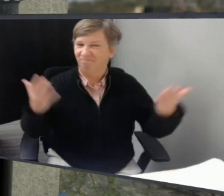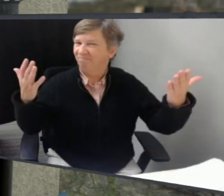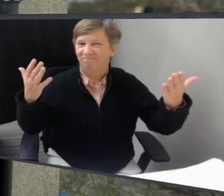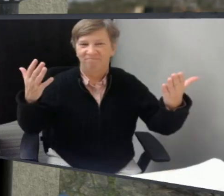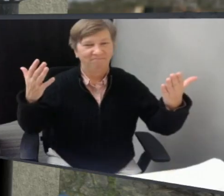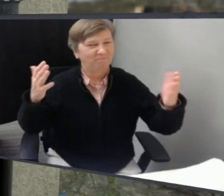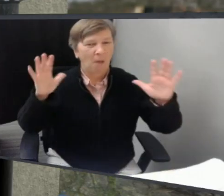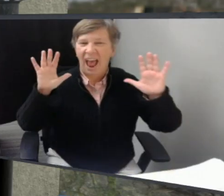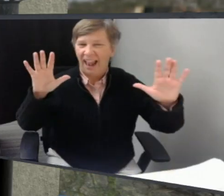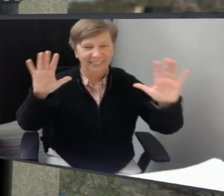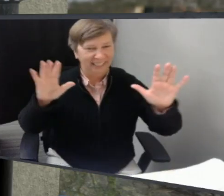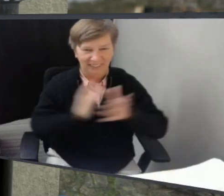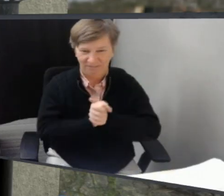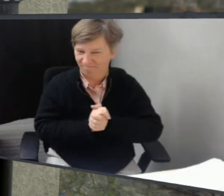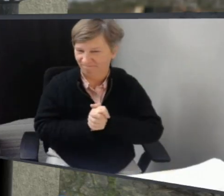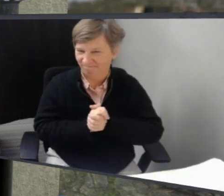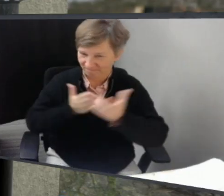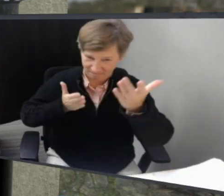Now, please proceed.